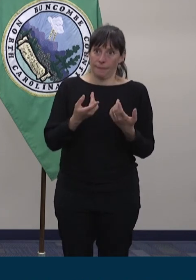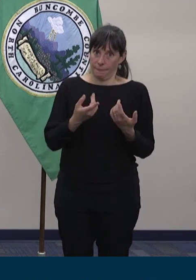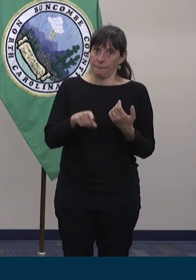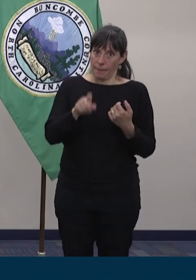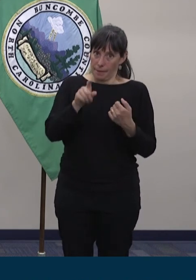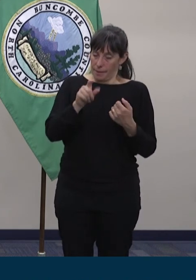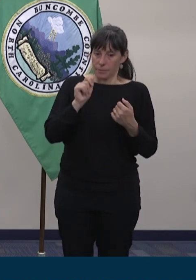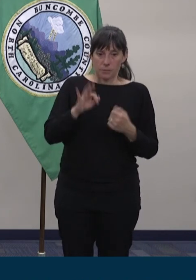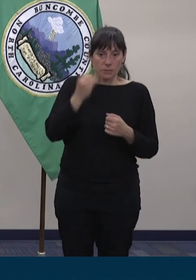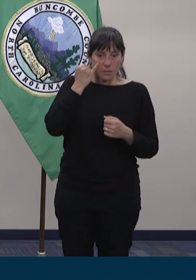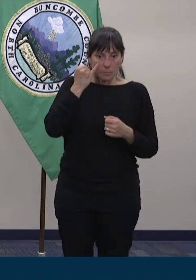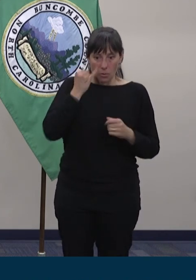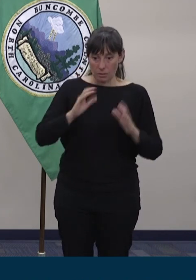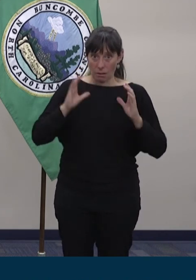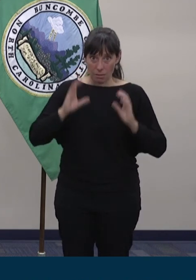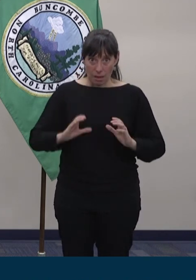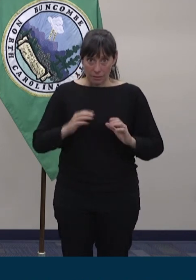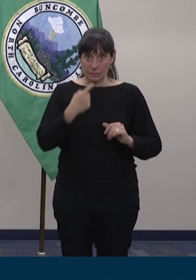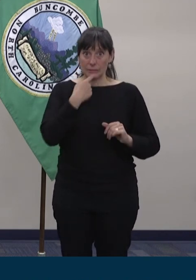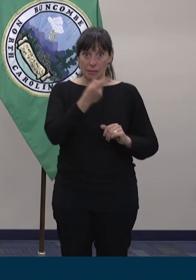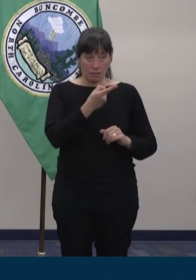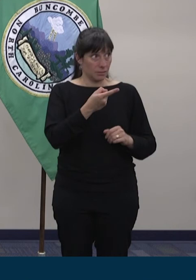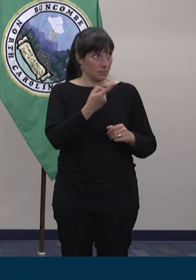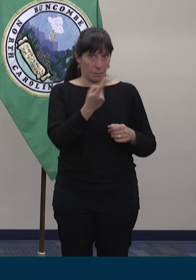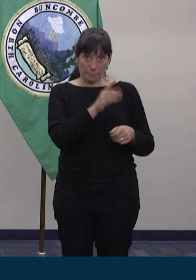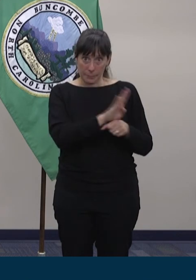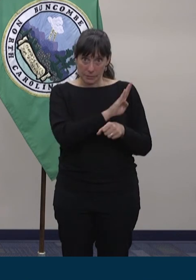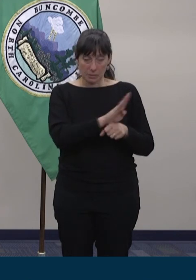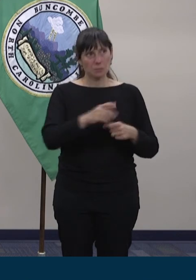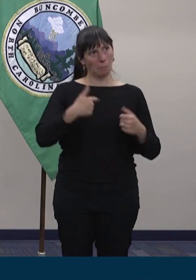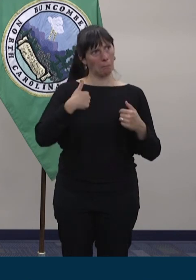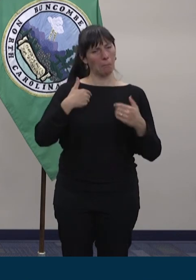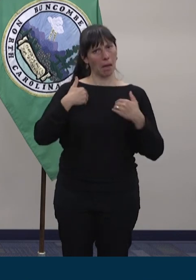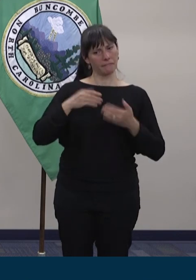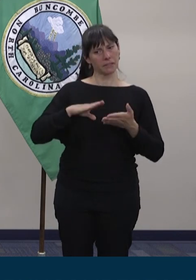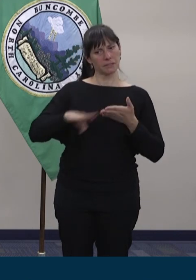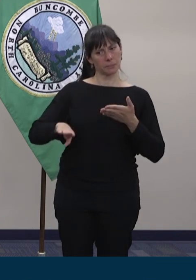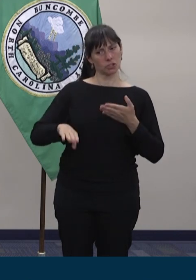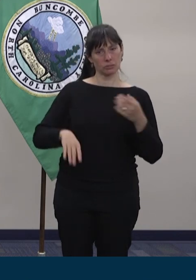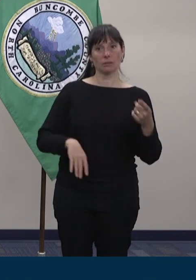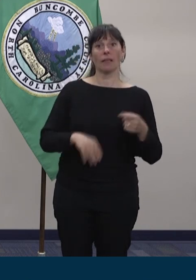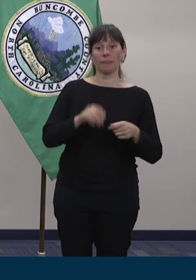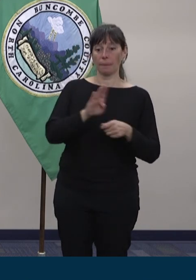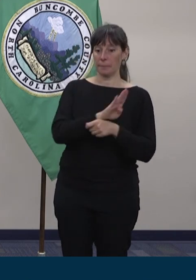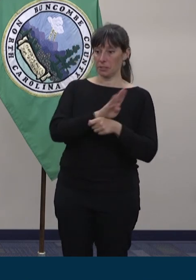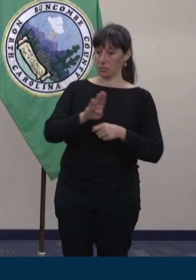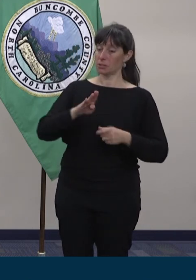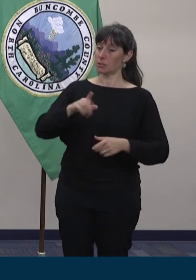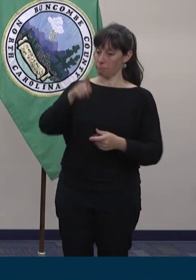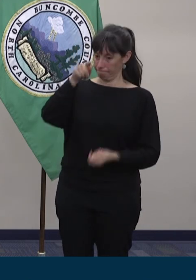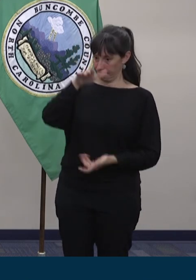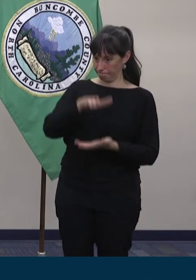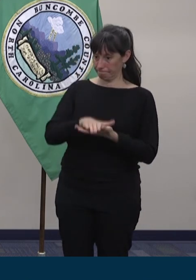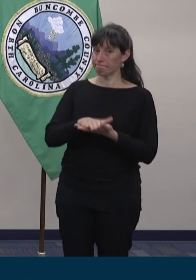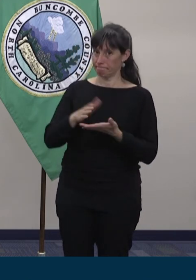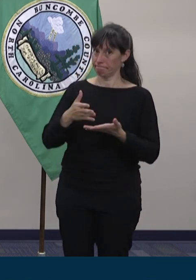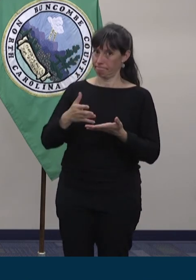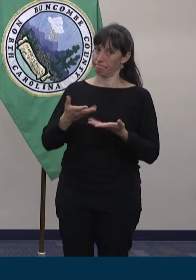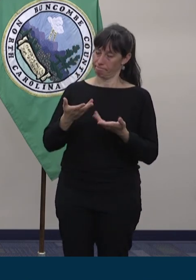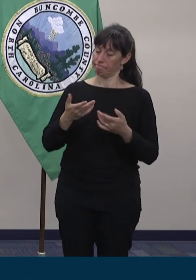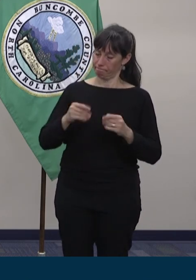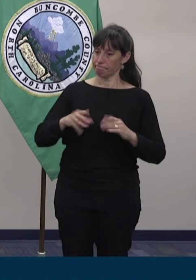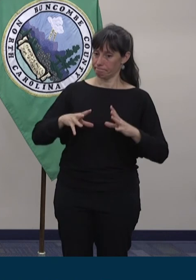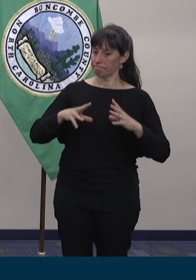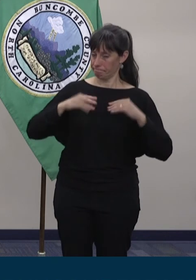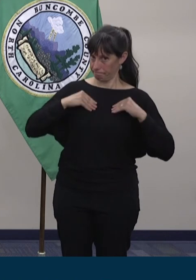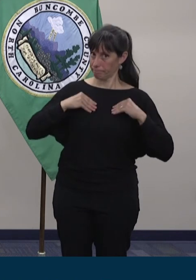If a client tells the business they have an exception, the business can take that statement at face value and will not be cited.